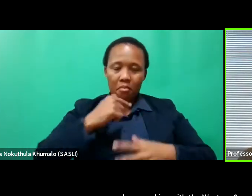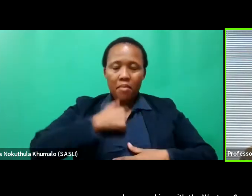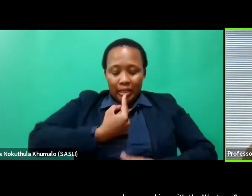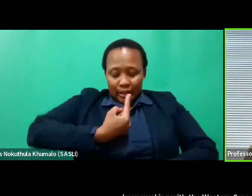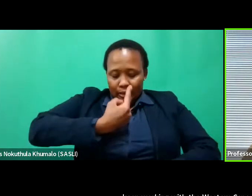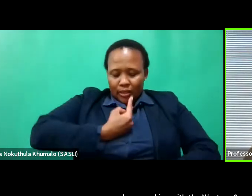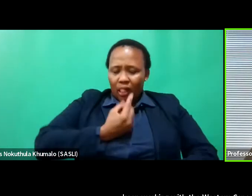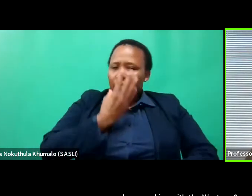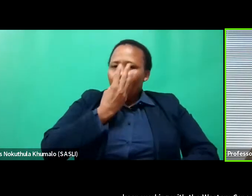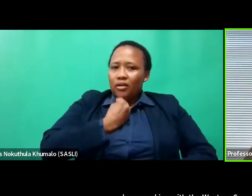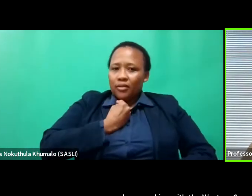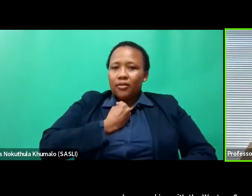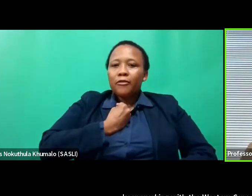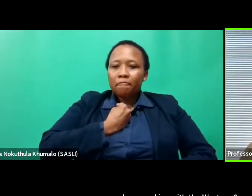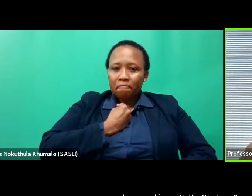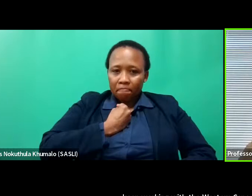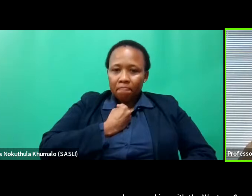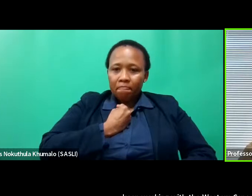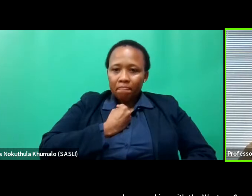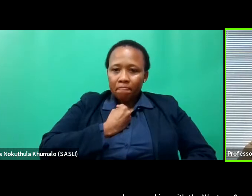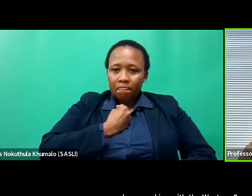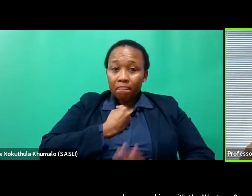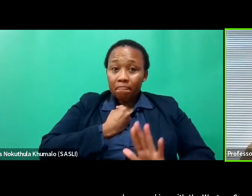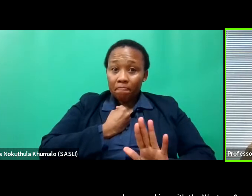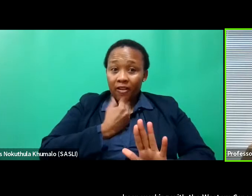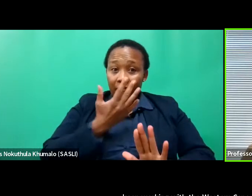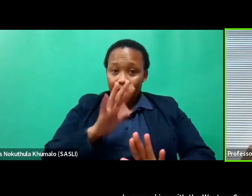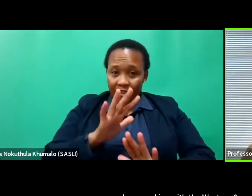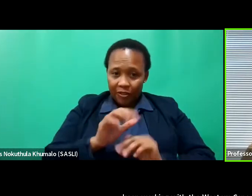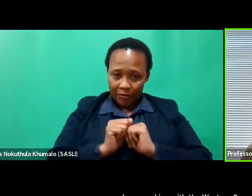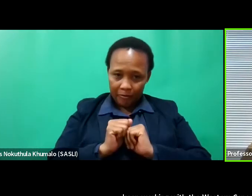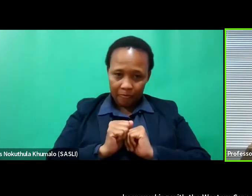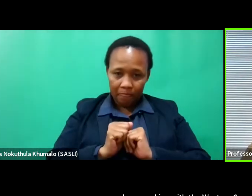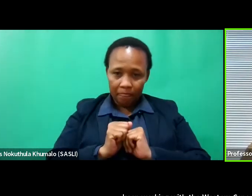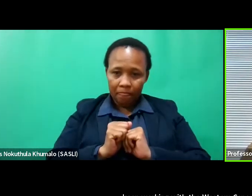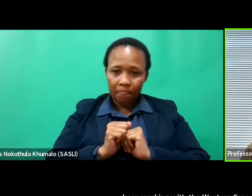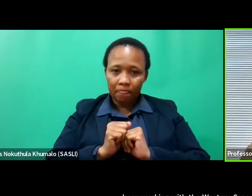So let me also talk about